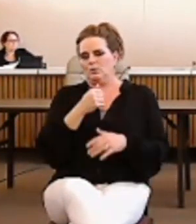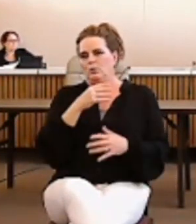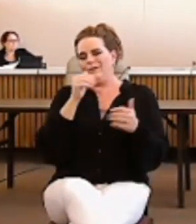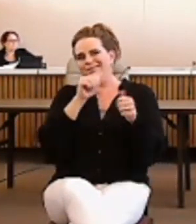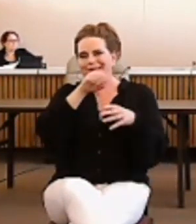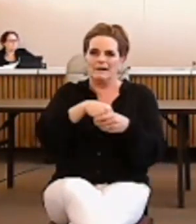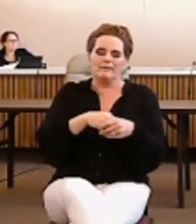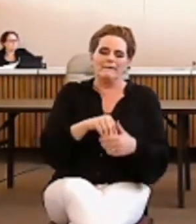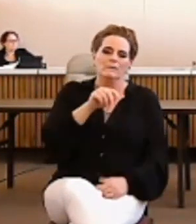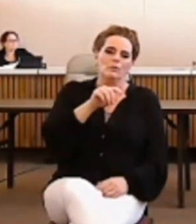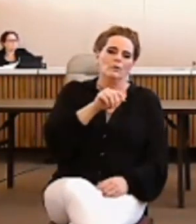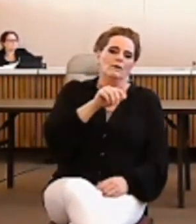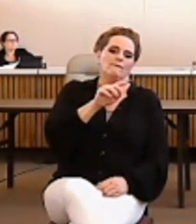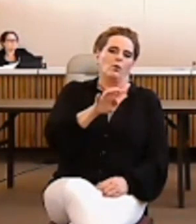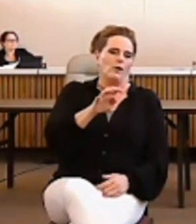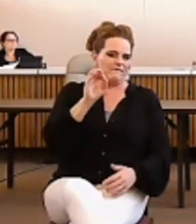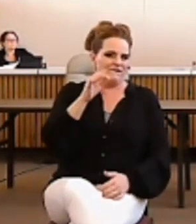setback. So I'll note that